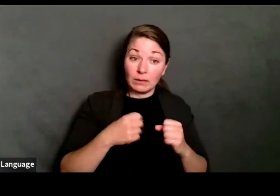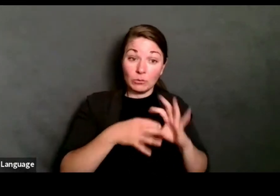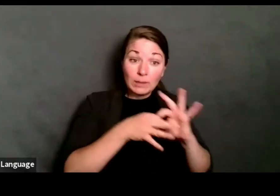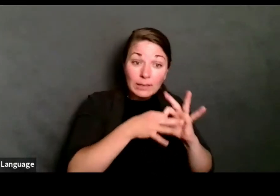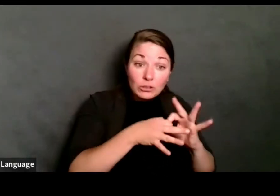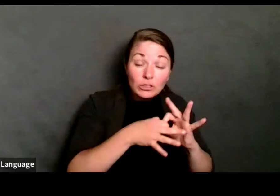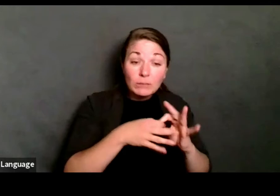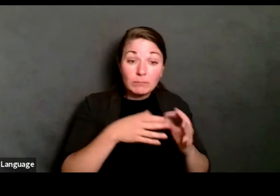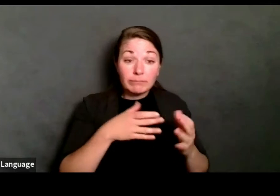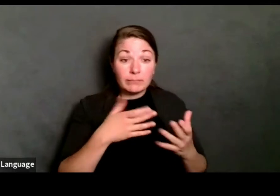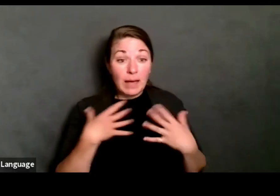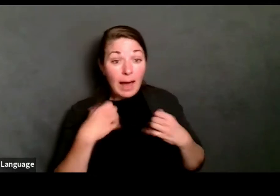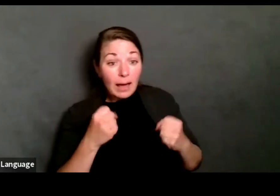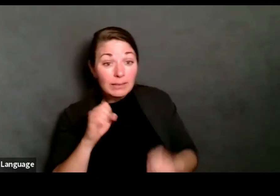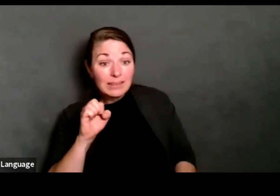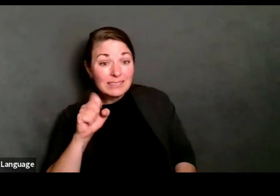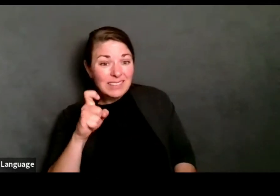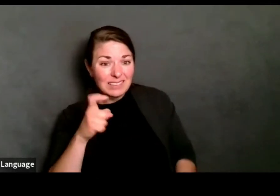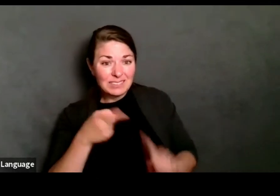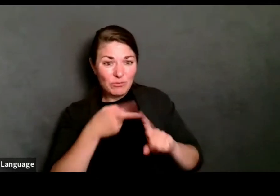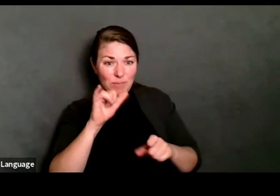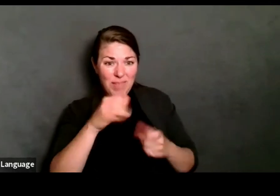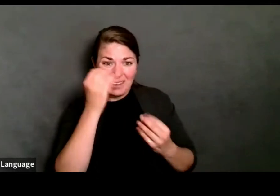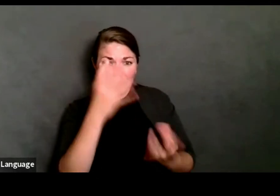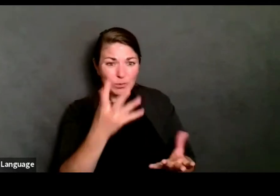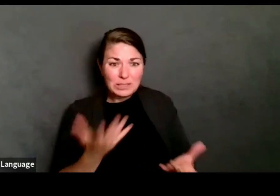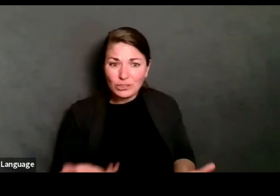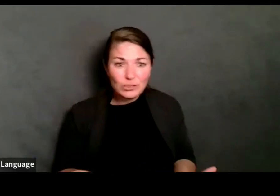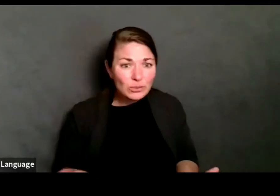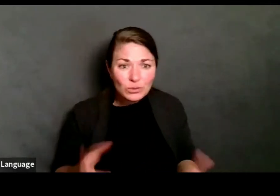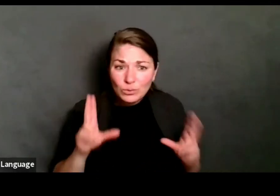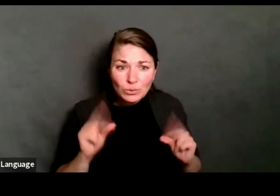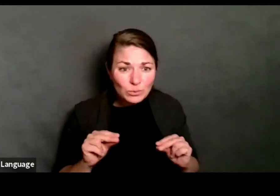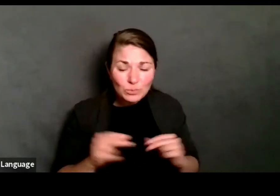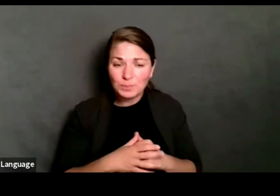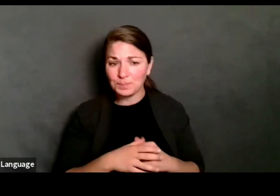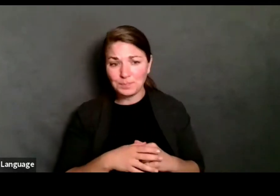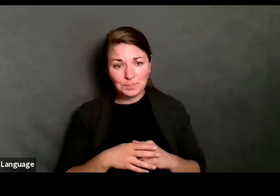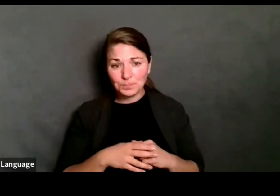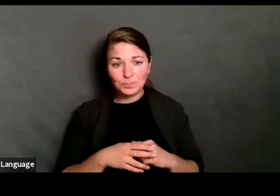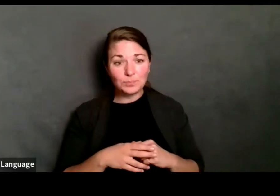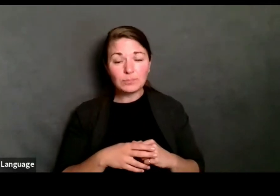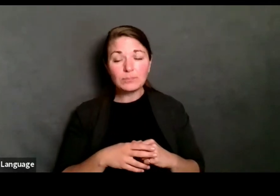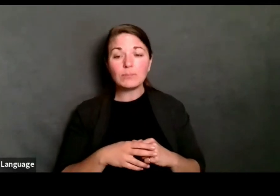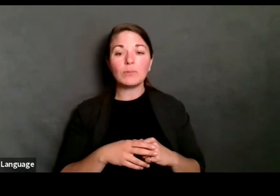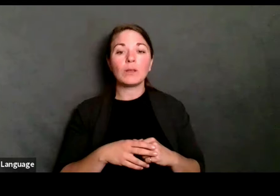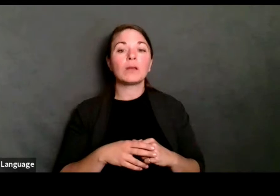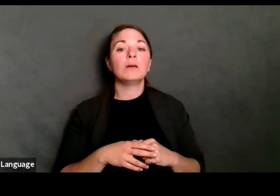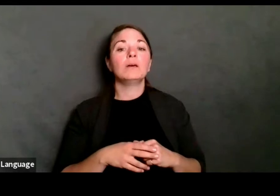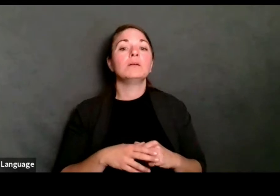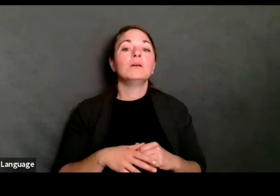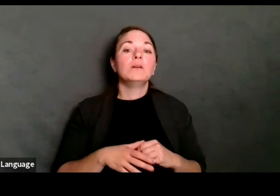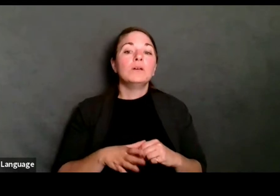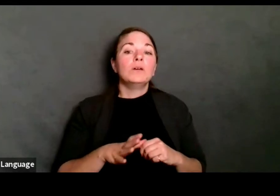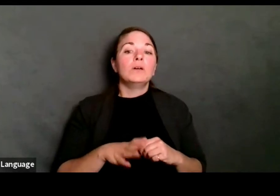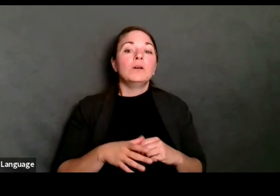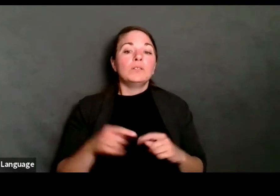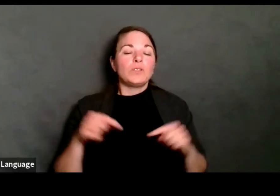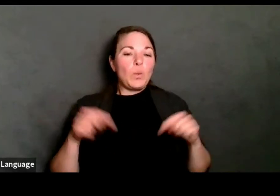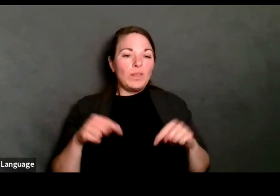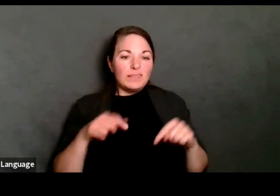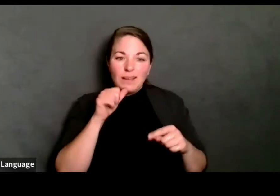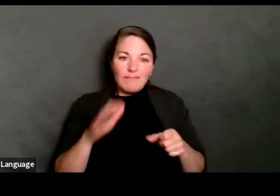class. So I want to fill in some gaps in our framework today, but obviously this isn't a full sex ed